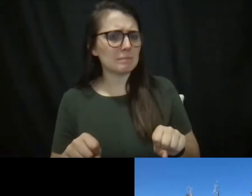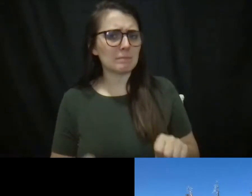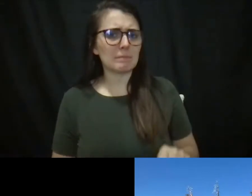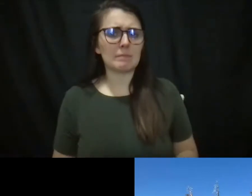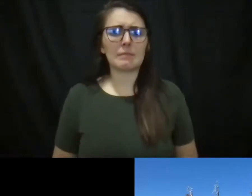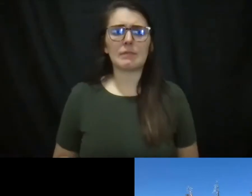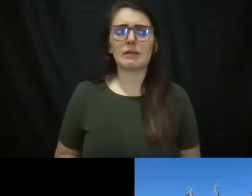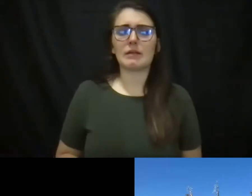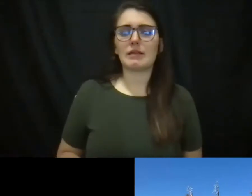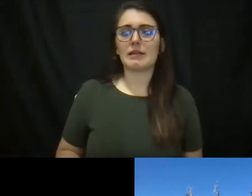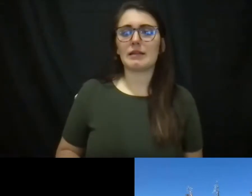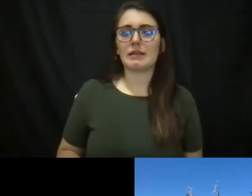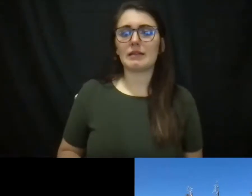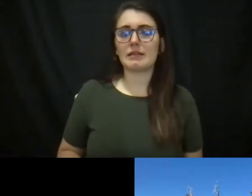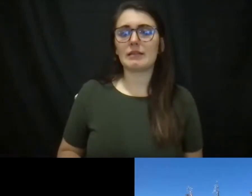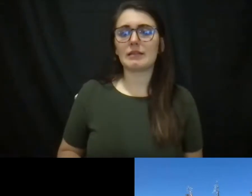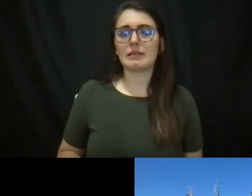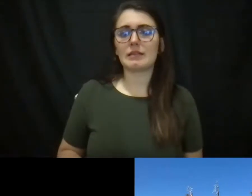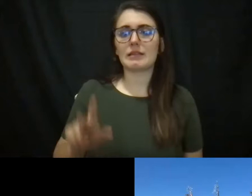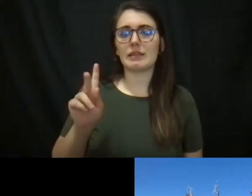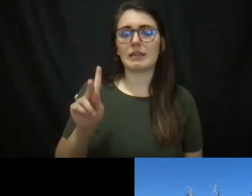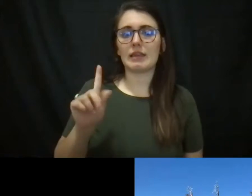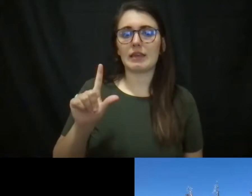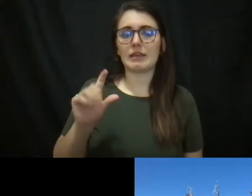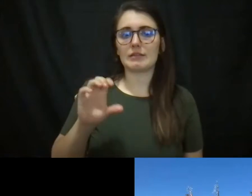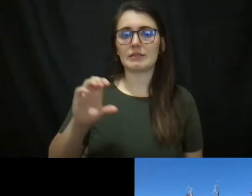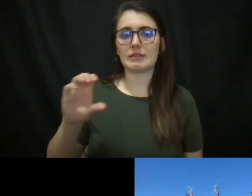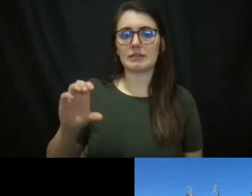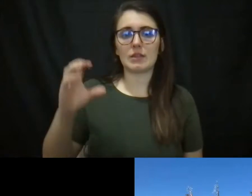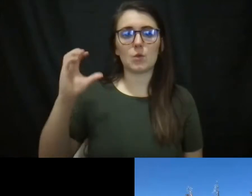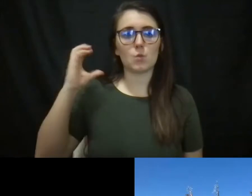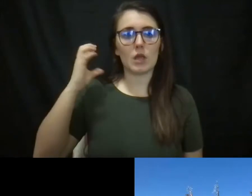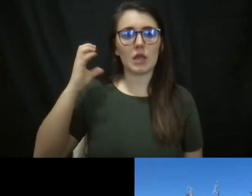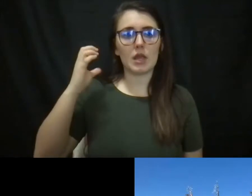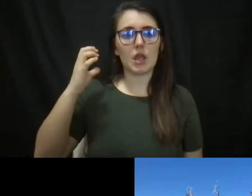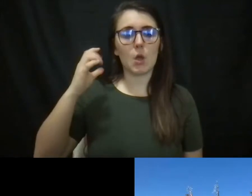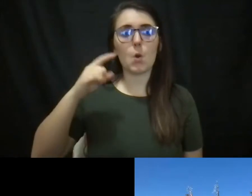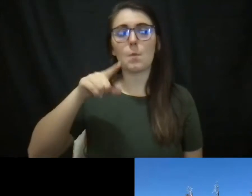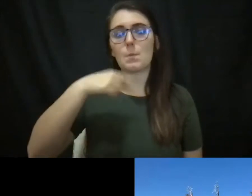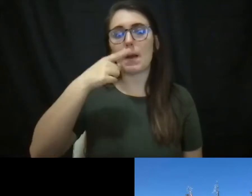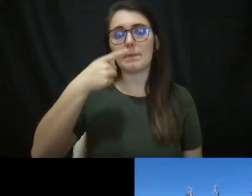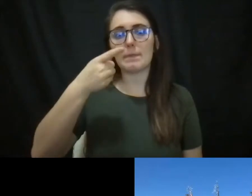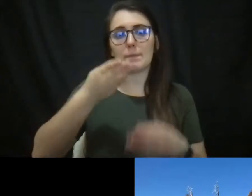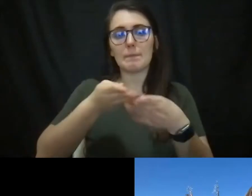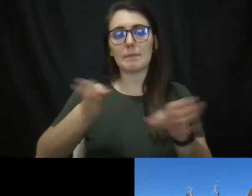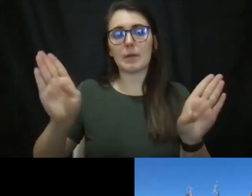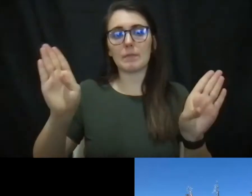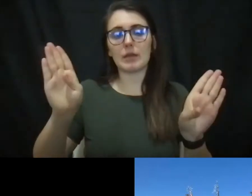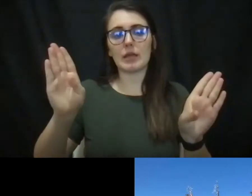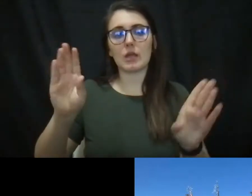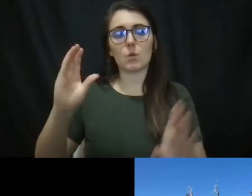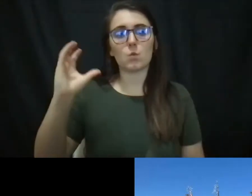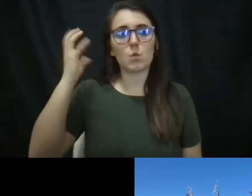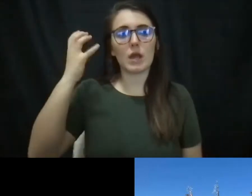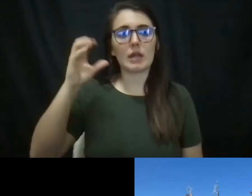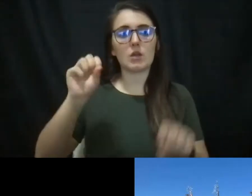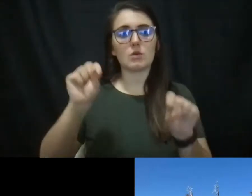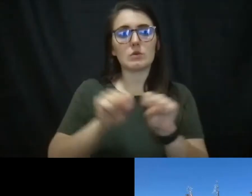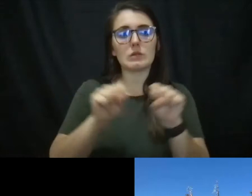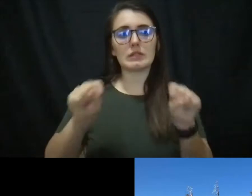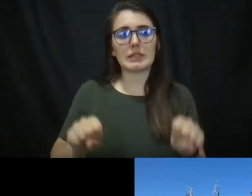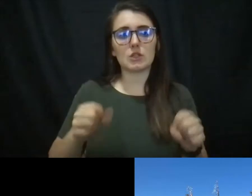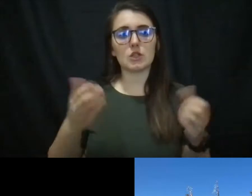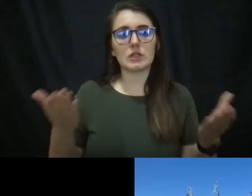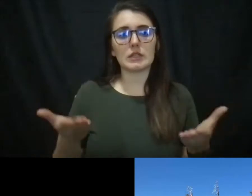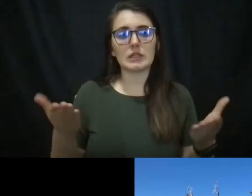Hi, Connor. This is KLCC Radio. This is the public radio station in Eugene.